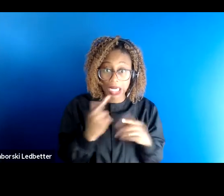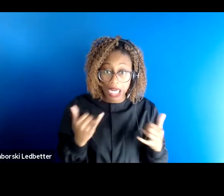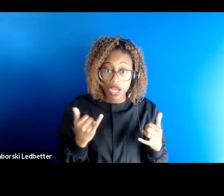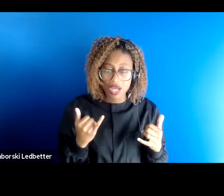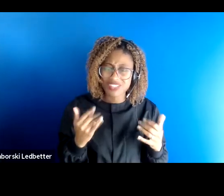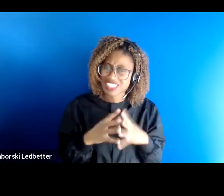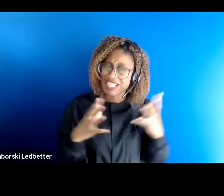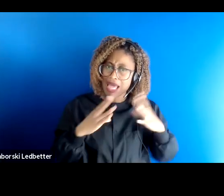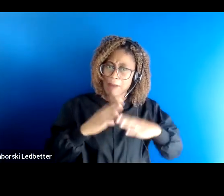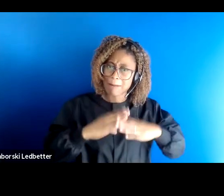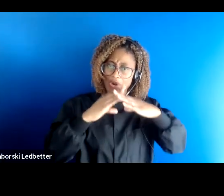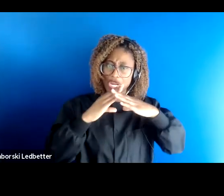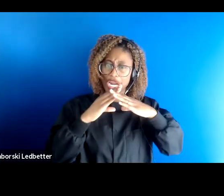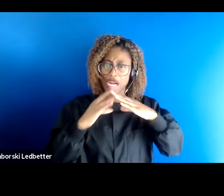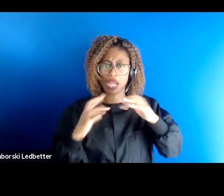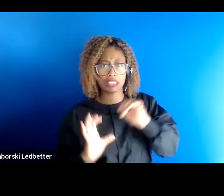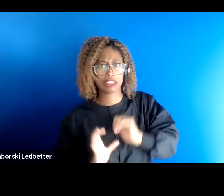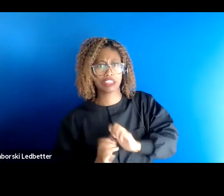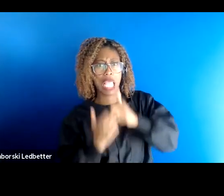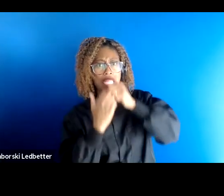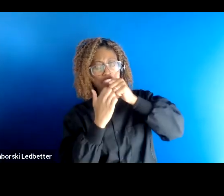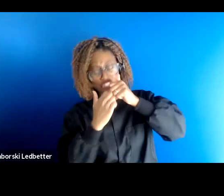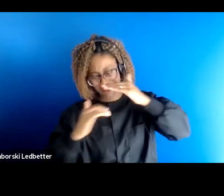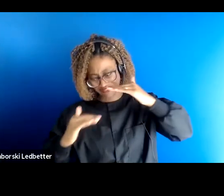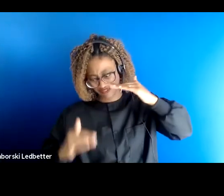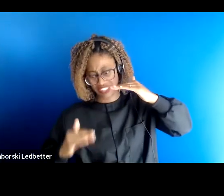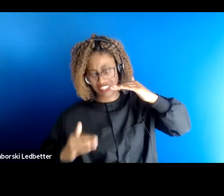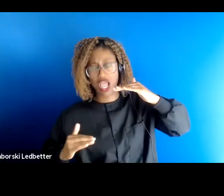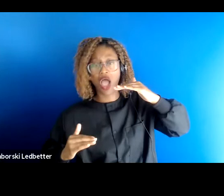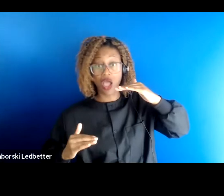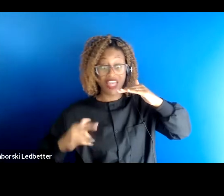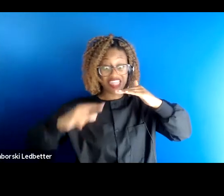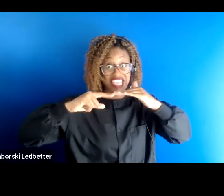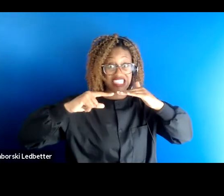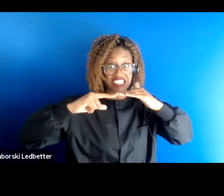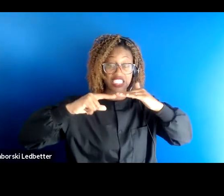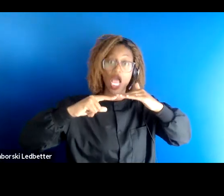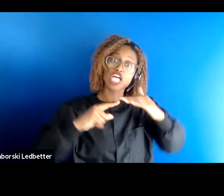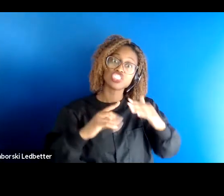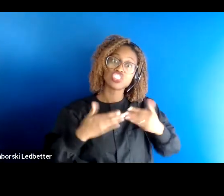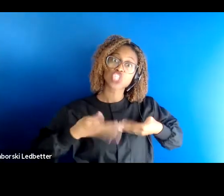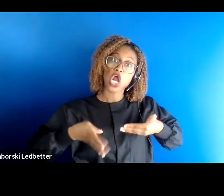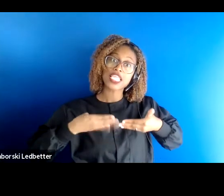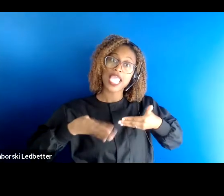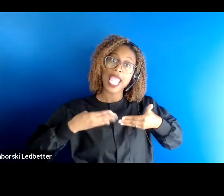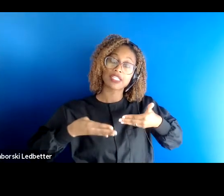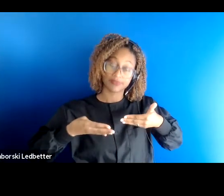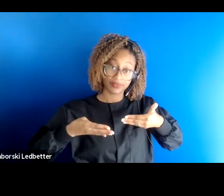those barriers and bottlenecks for people to even get to the starting gate, let alone for them to